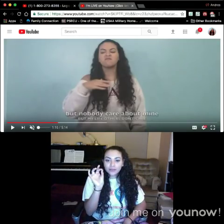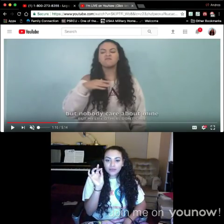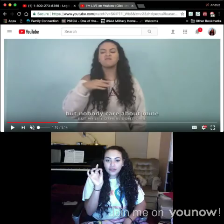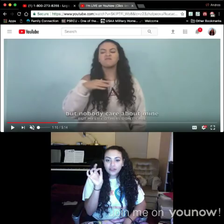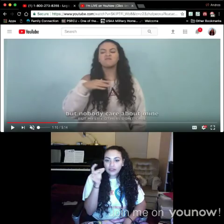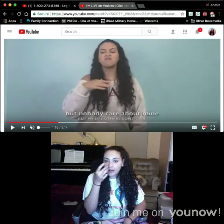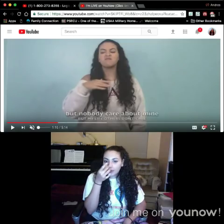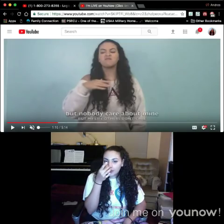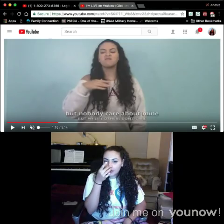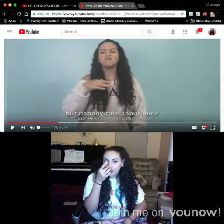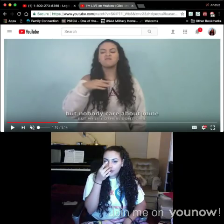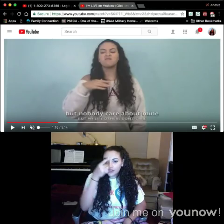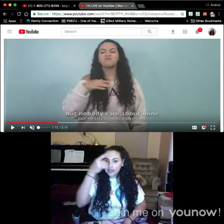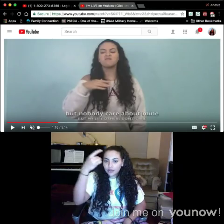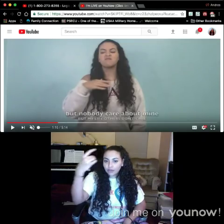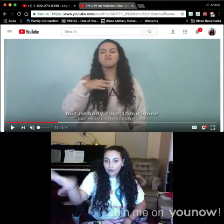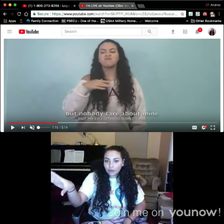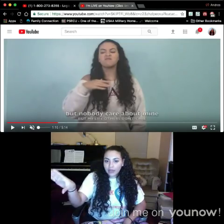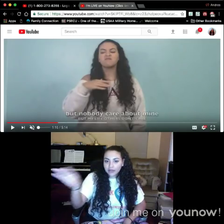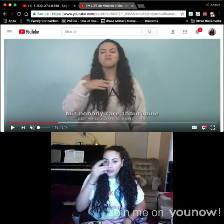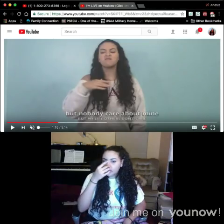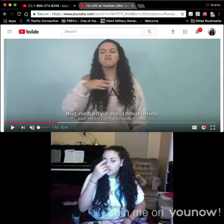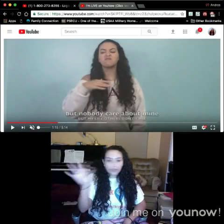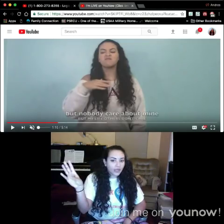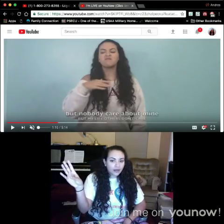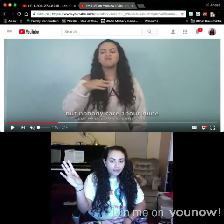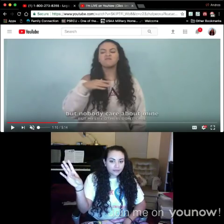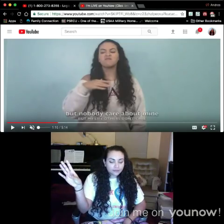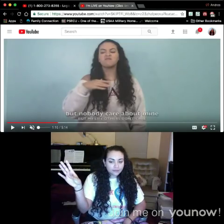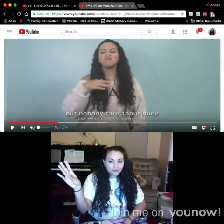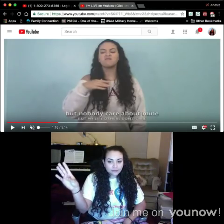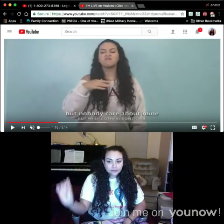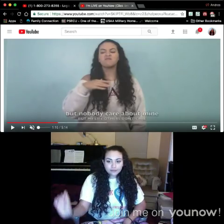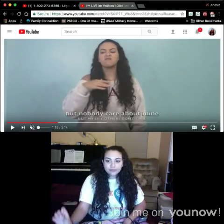your middle finger and your thumb on your nose, and then you throw it away. Don't care.